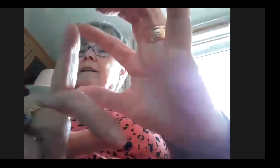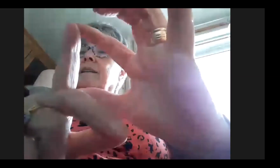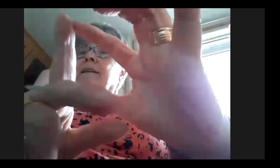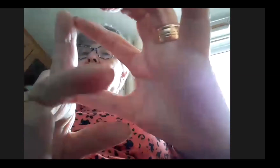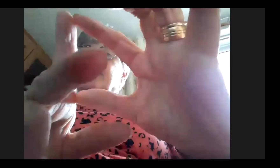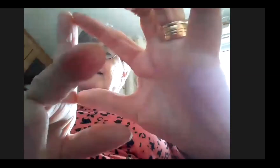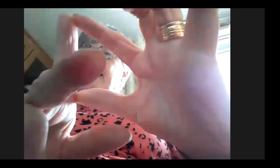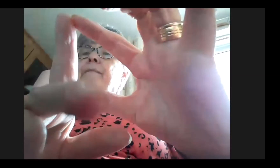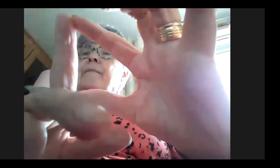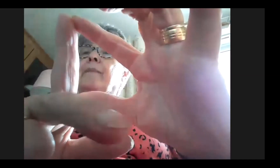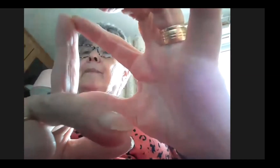Yeah?